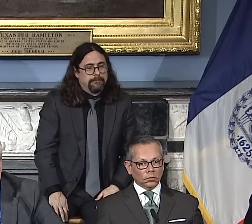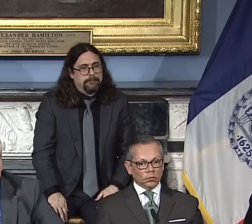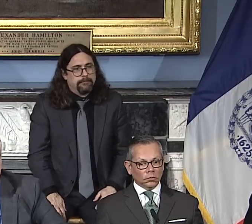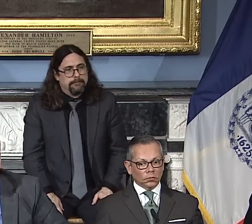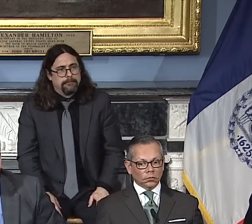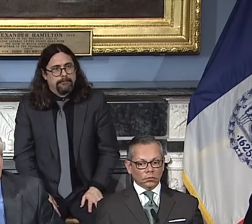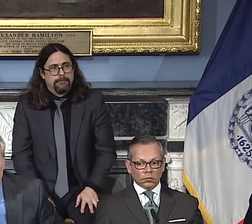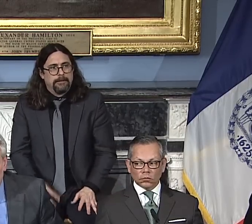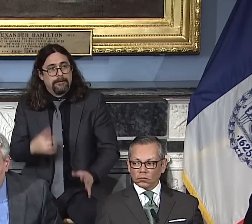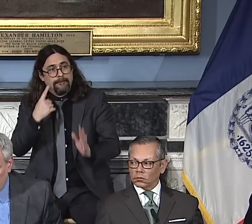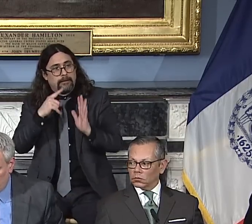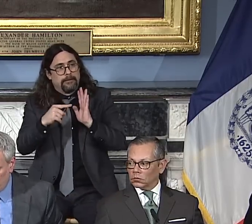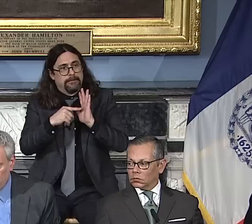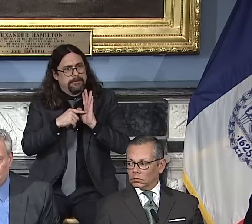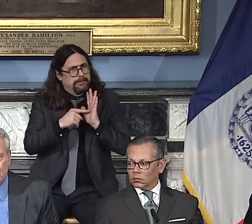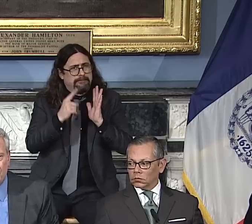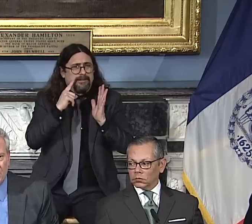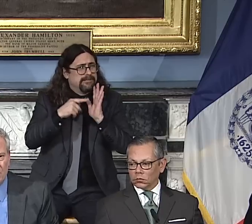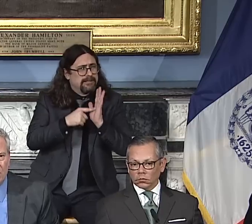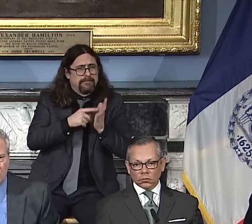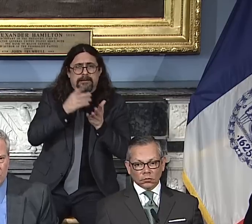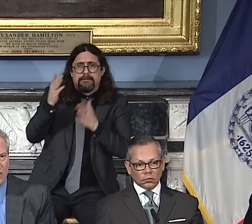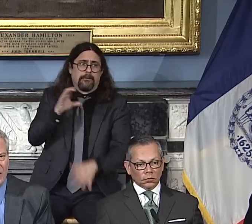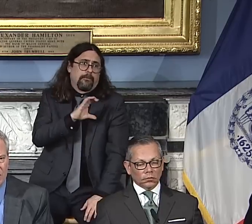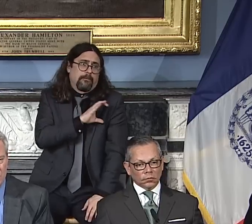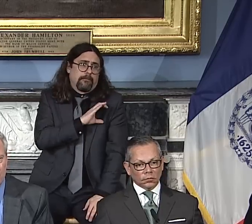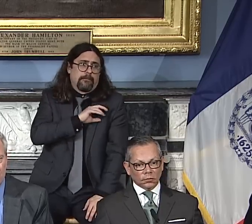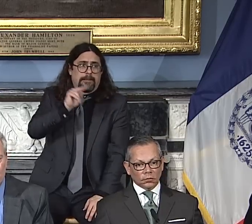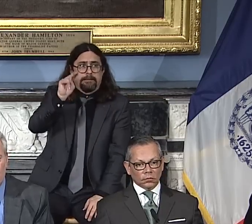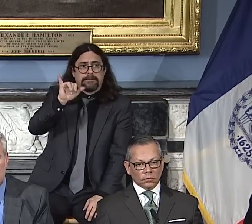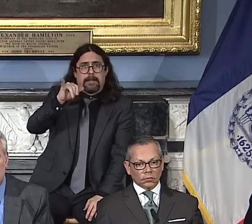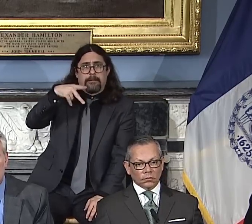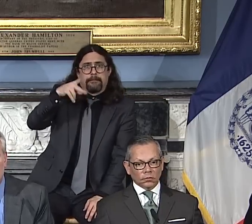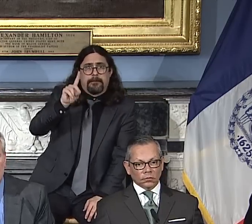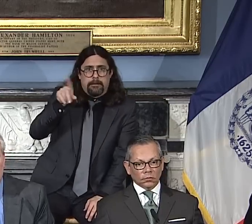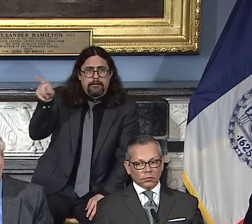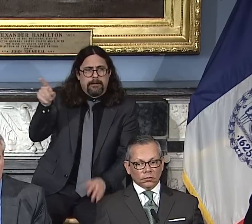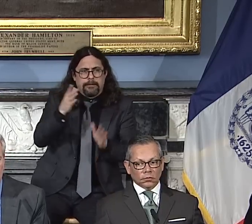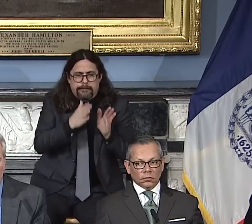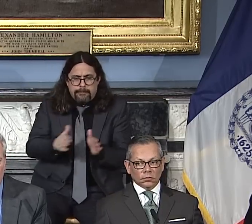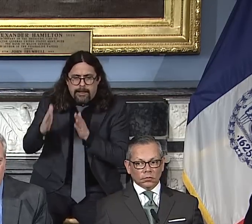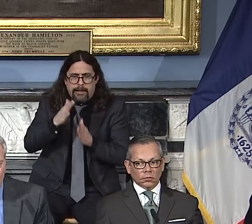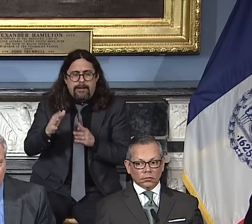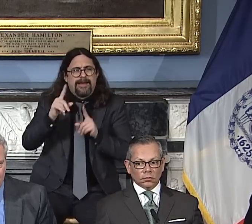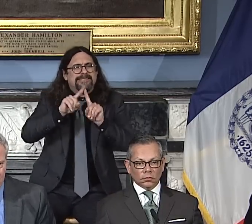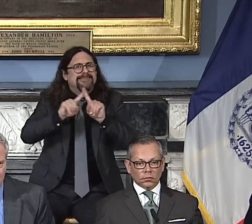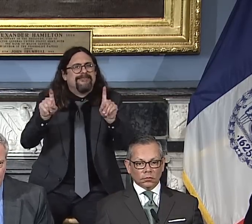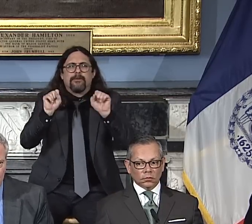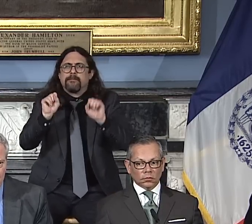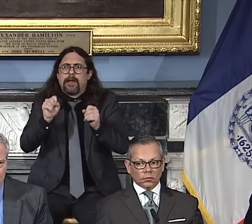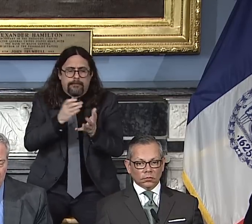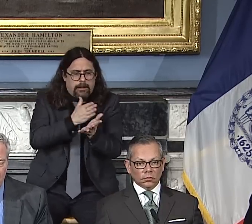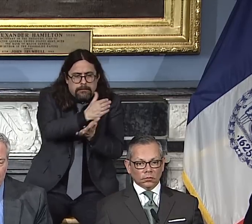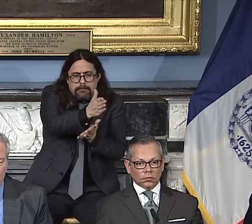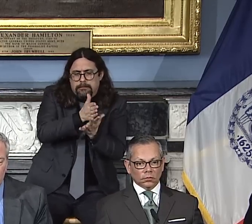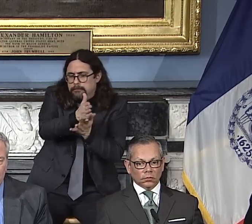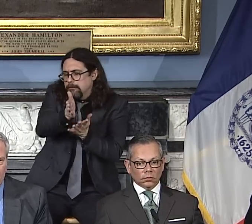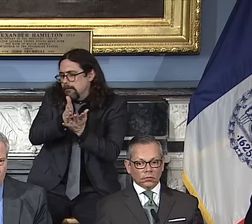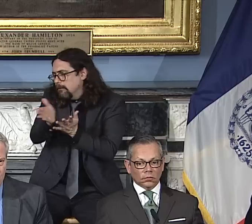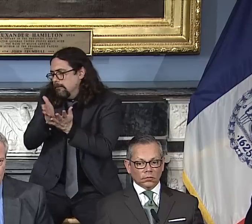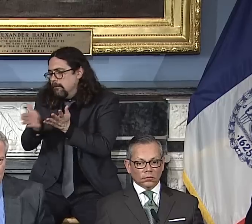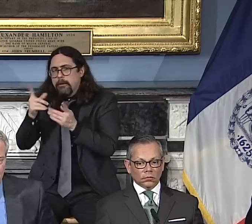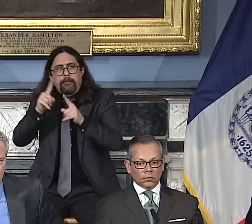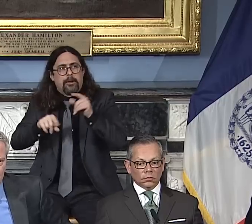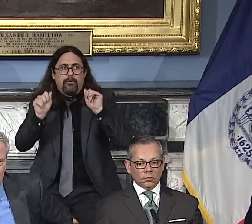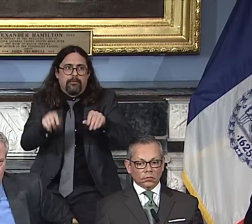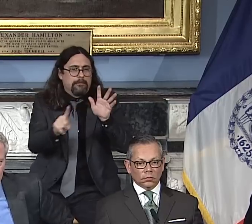happen. They're planning for the unexpected. They're trying to see what their capacity is. So we're going to run a number of scenarios. But no